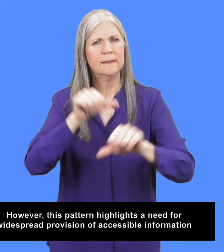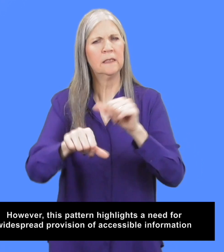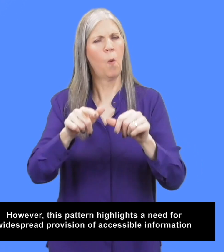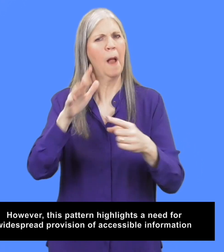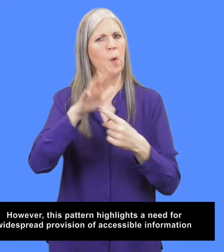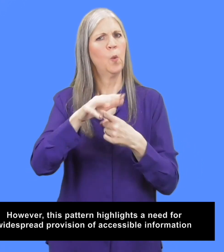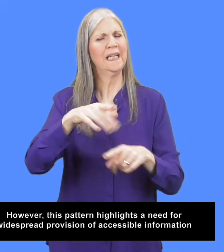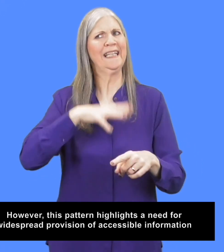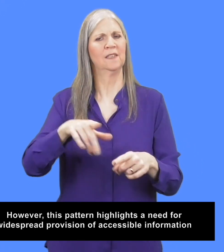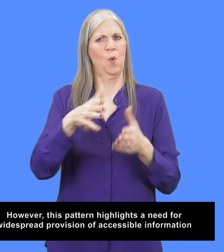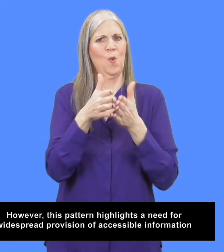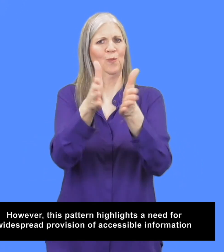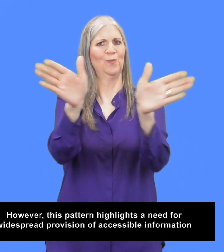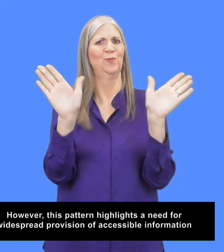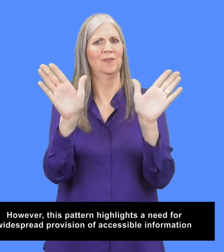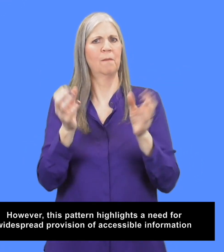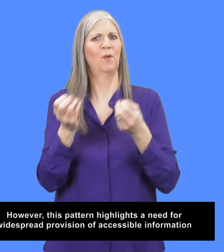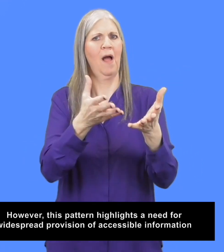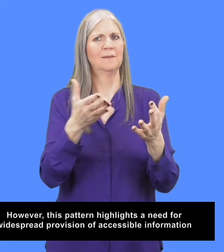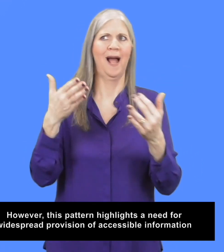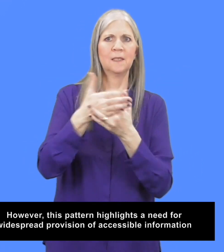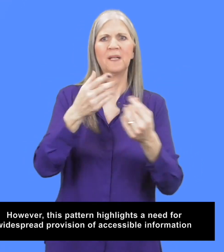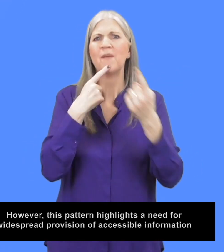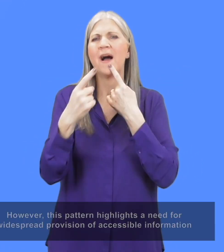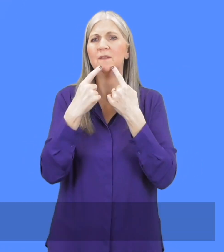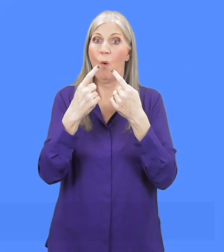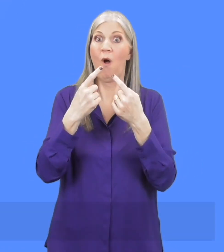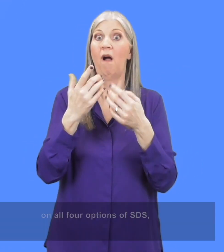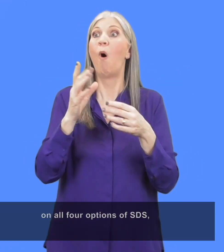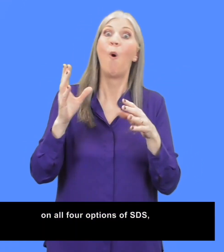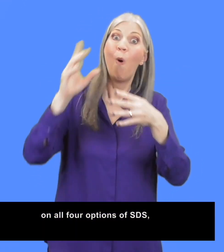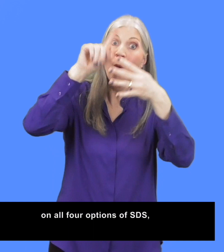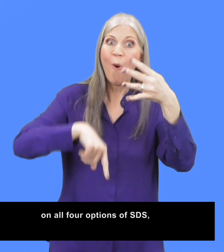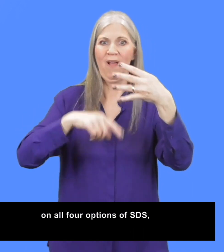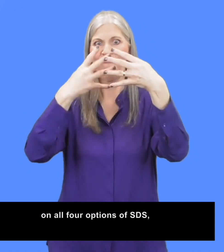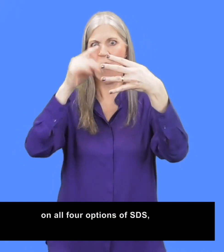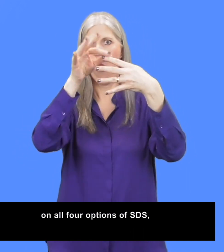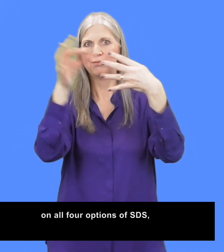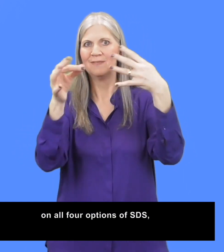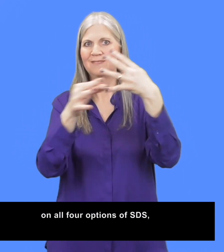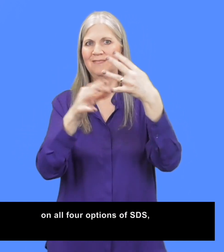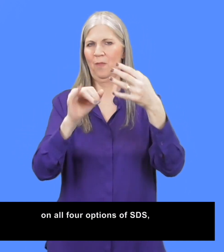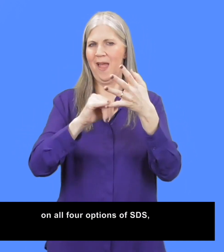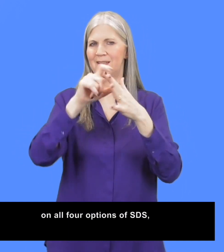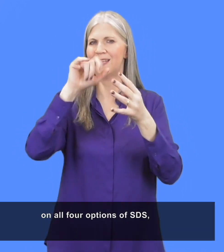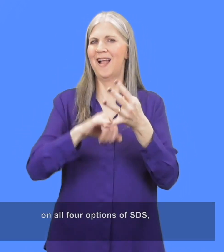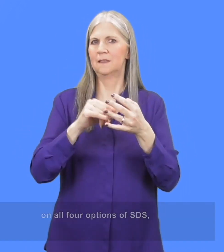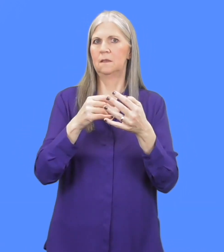highlights a need for widespread provision of accessible information on all 4 options of SDS, in